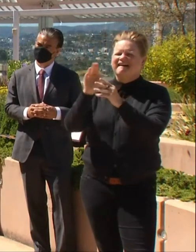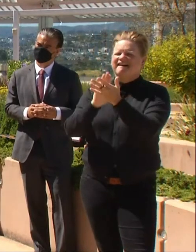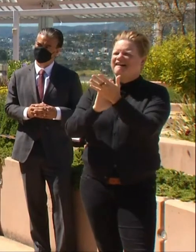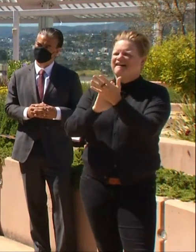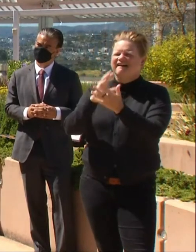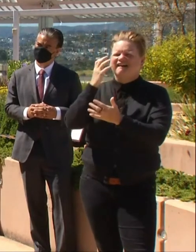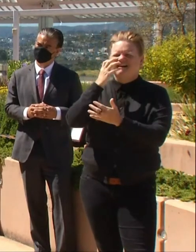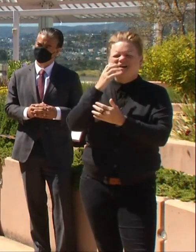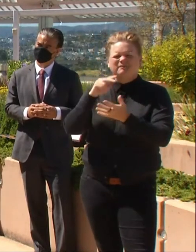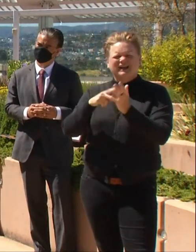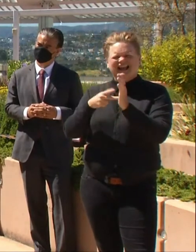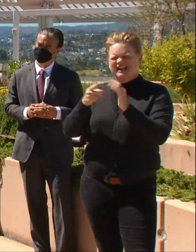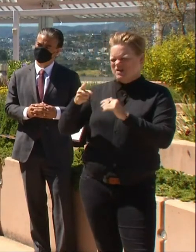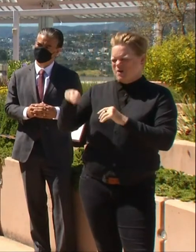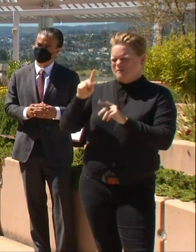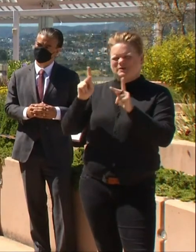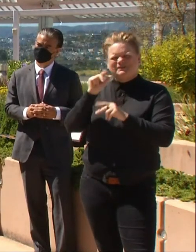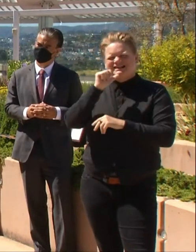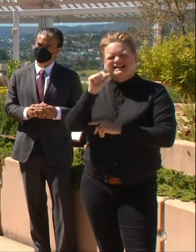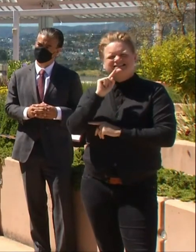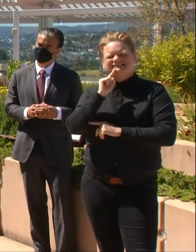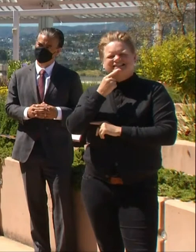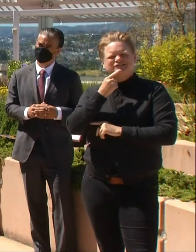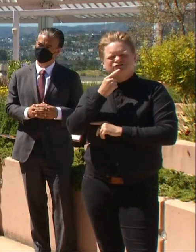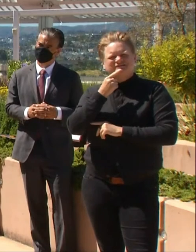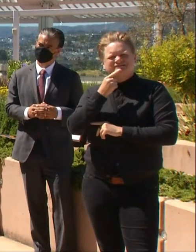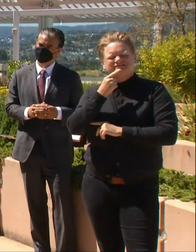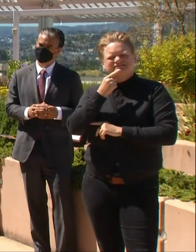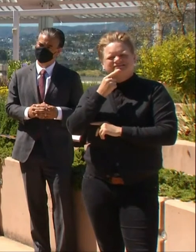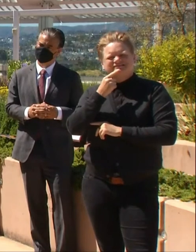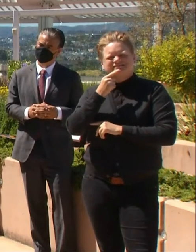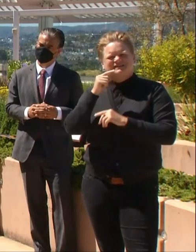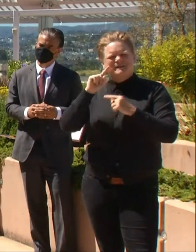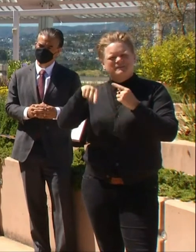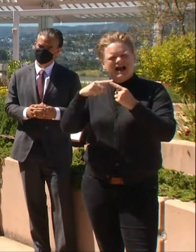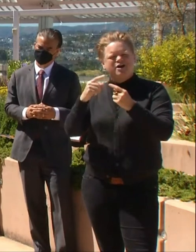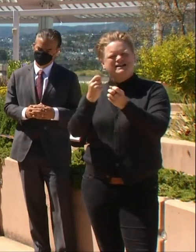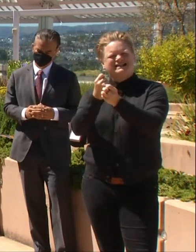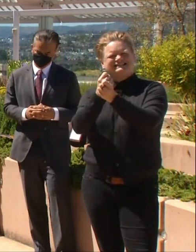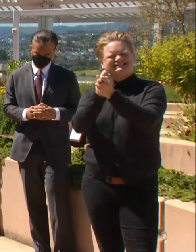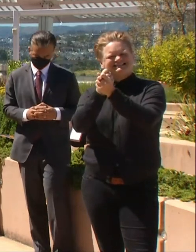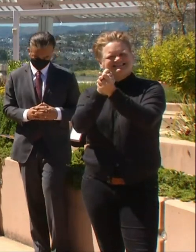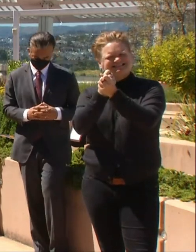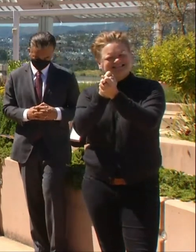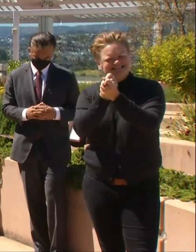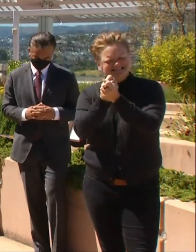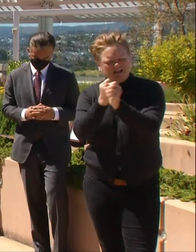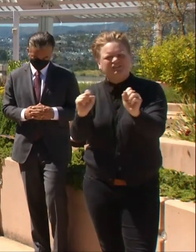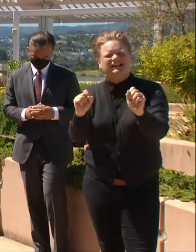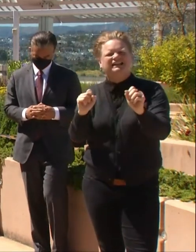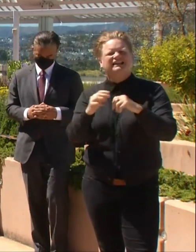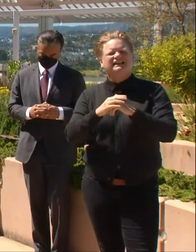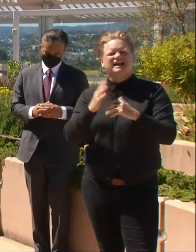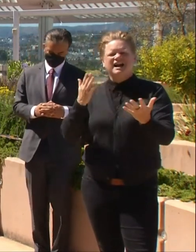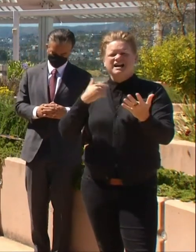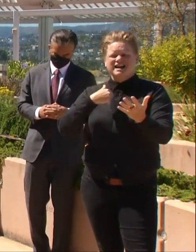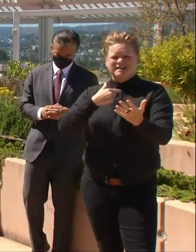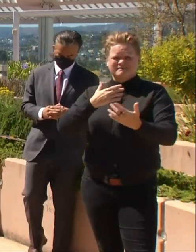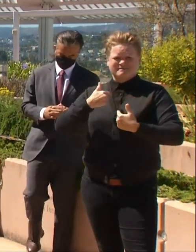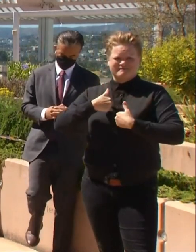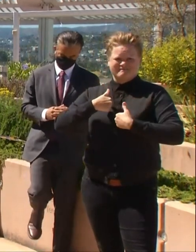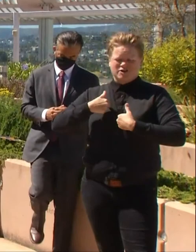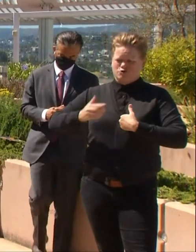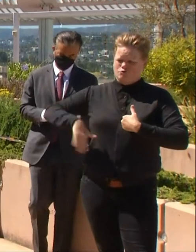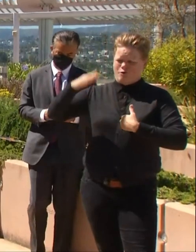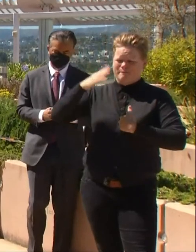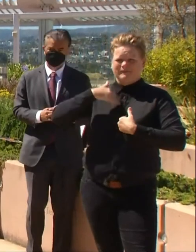state, in our nation. And talk about not being serious. Look, I'm a son of a judge. I am very cautious when